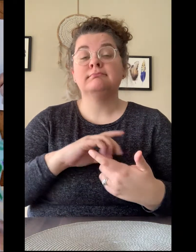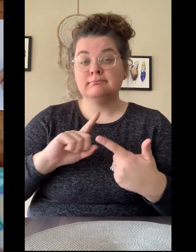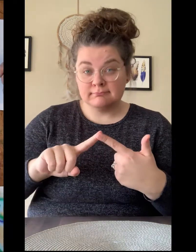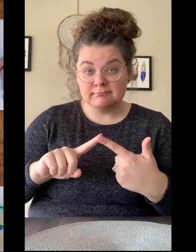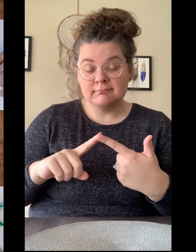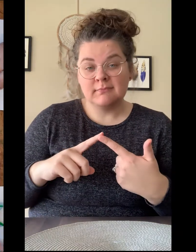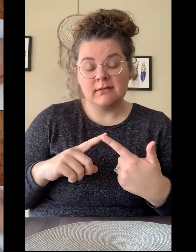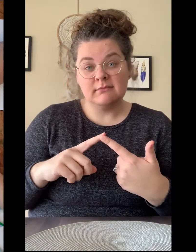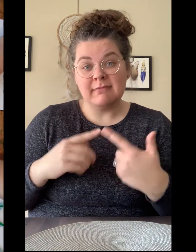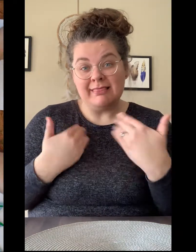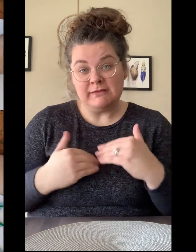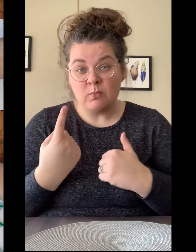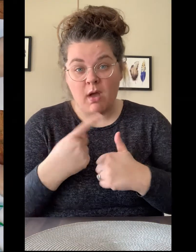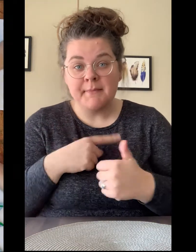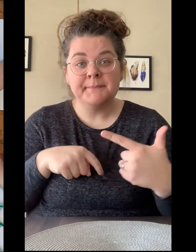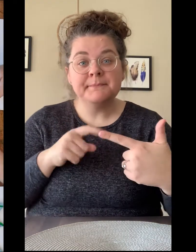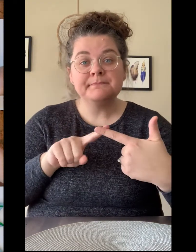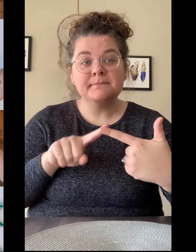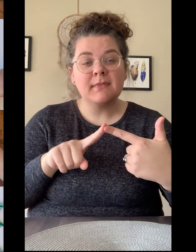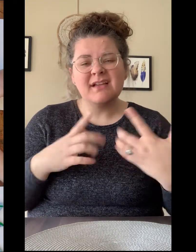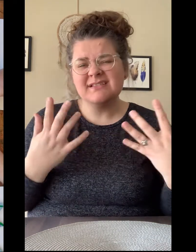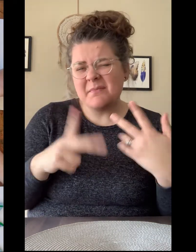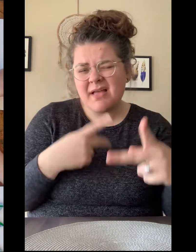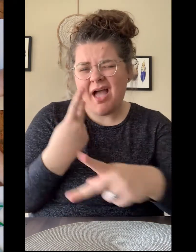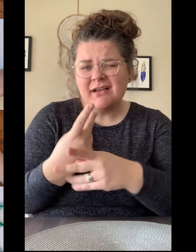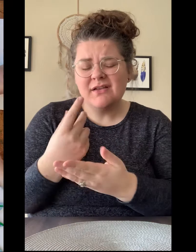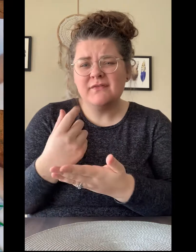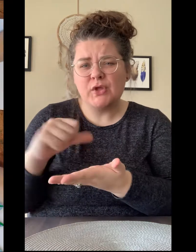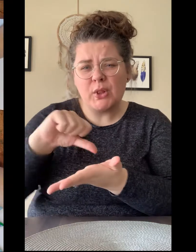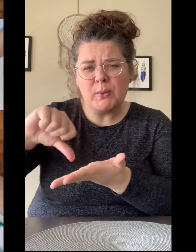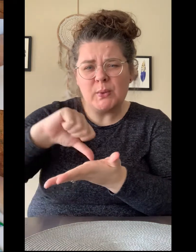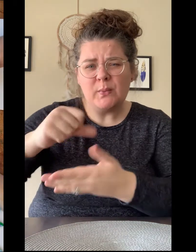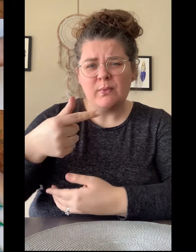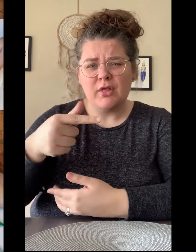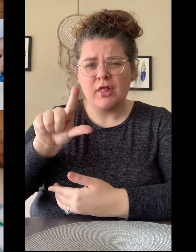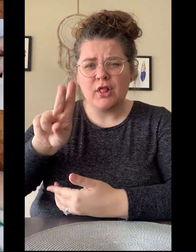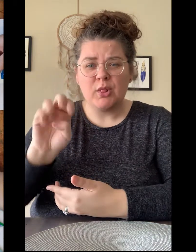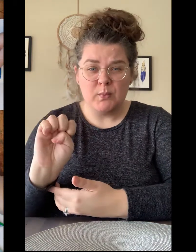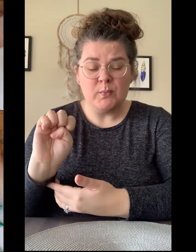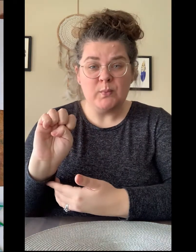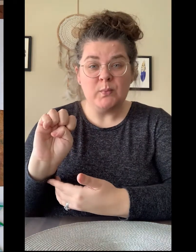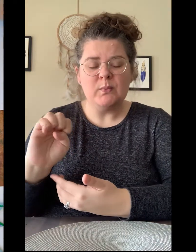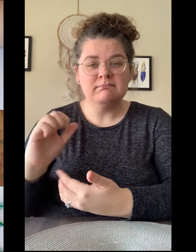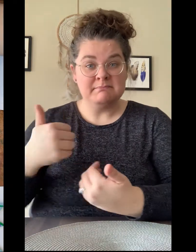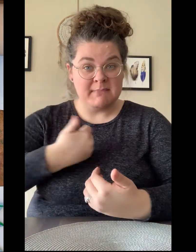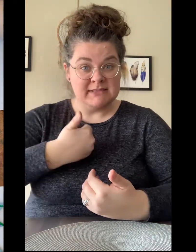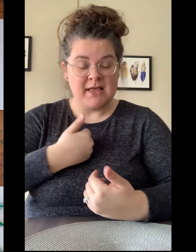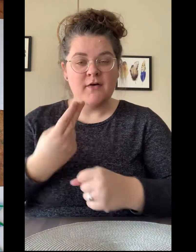at least one sheet. You'll need some type of glue. I'm going to use the glue stick